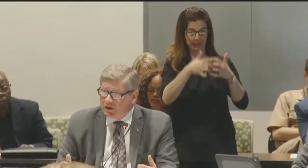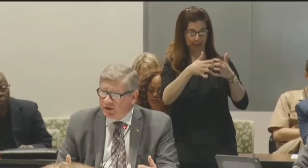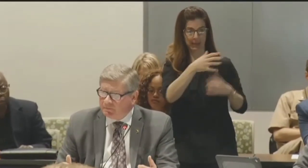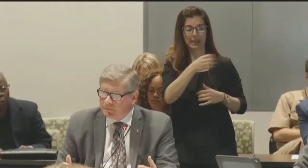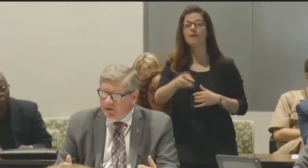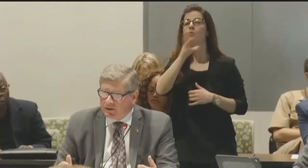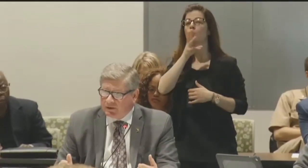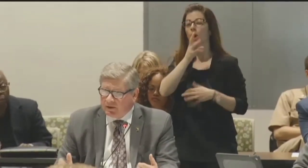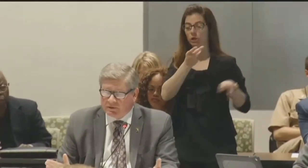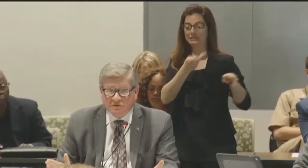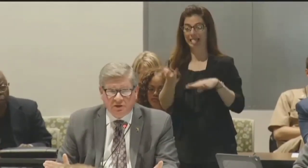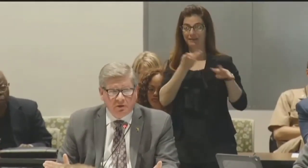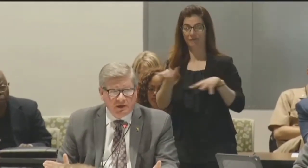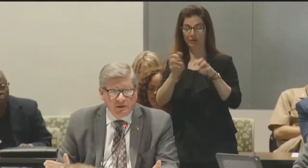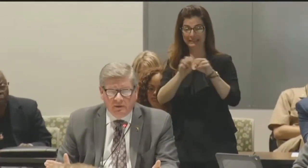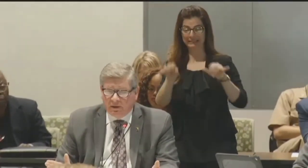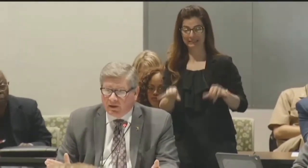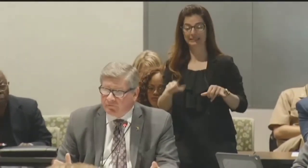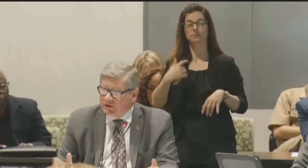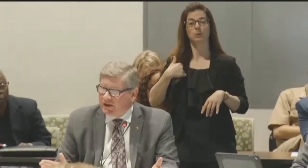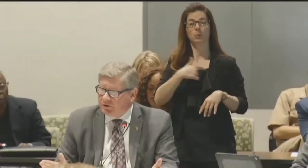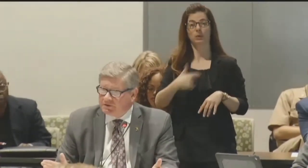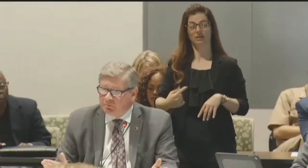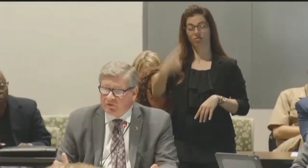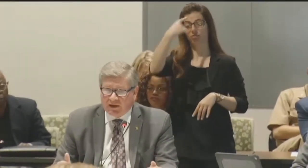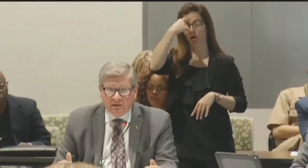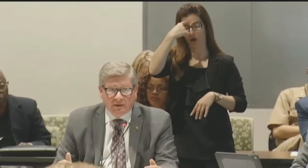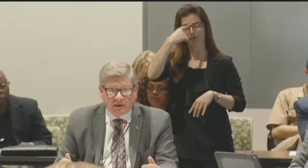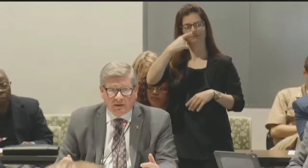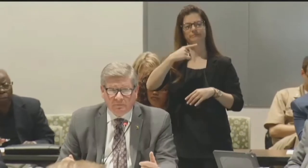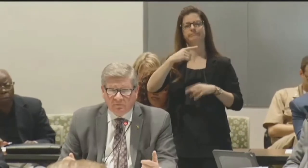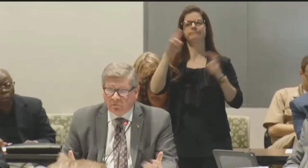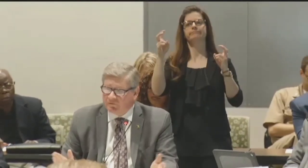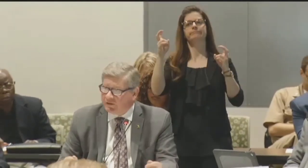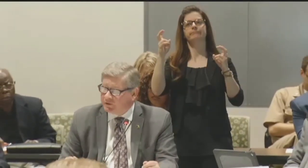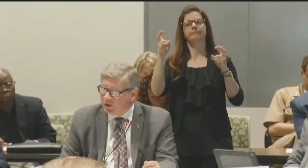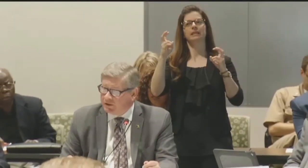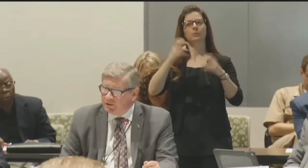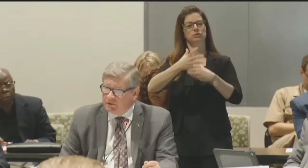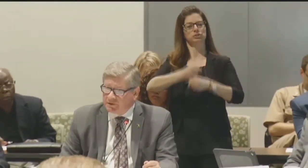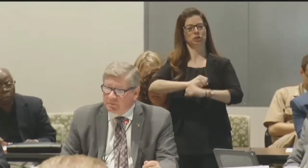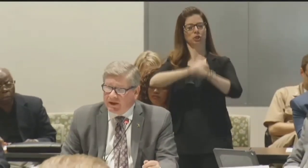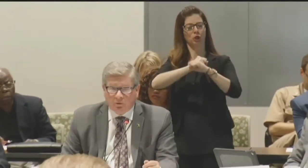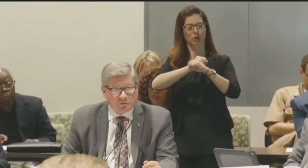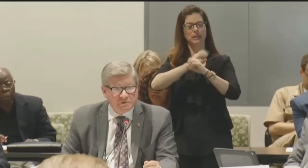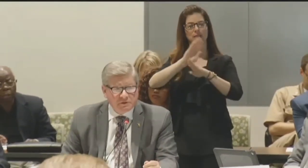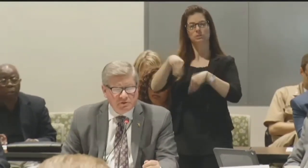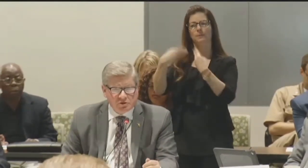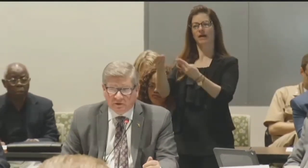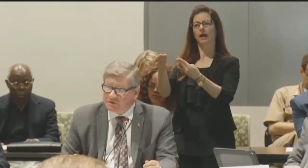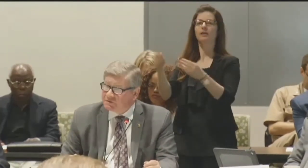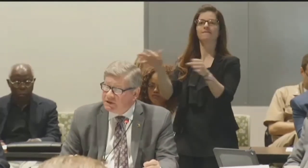was held as security for the county to provide full faith and credit to the